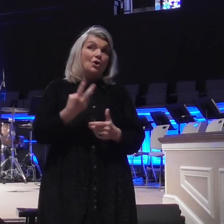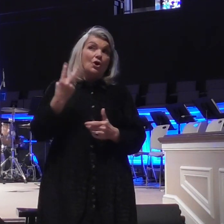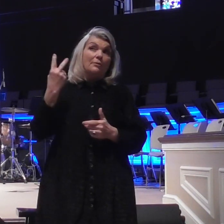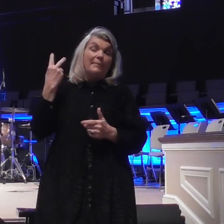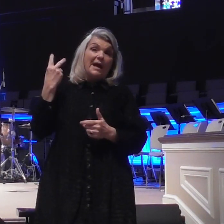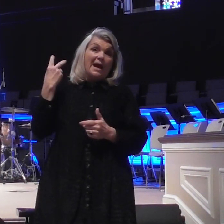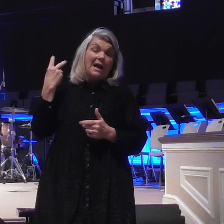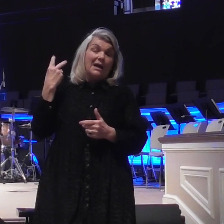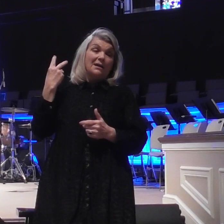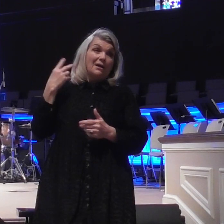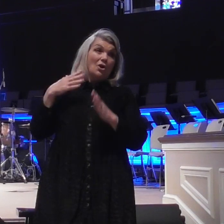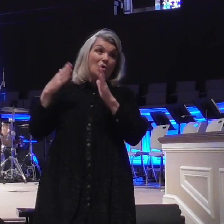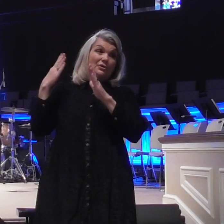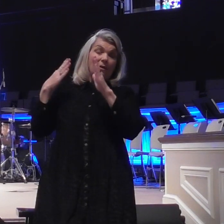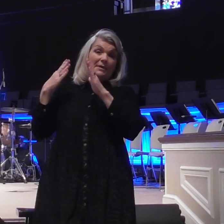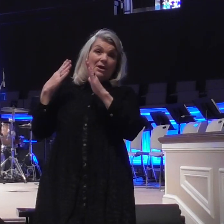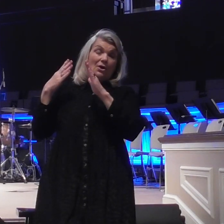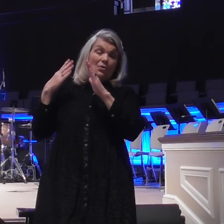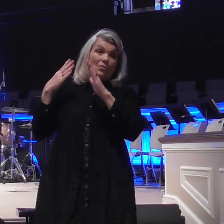sexual revolution.